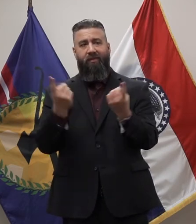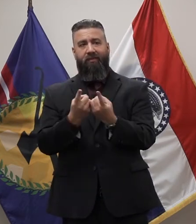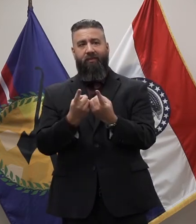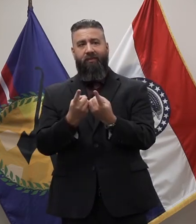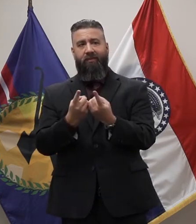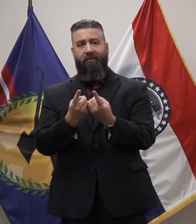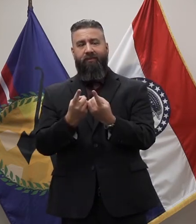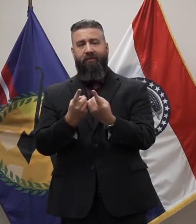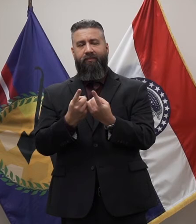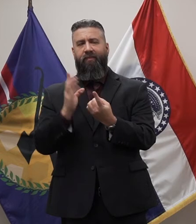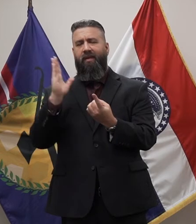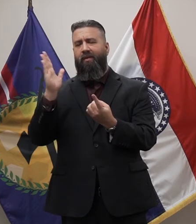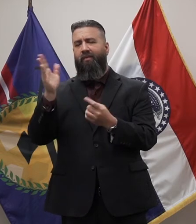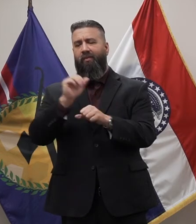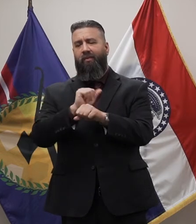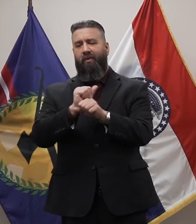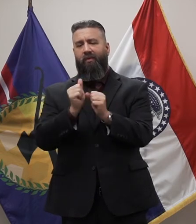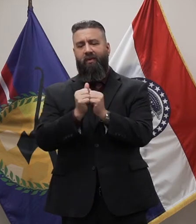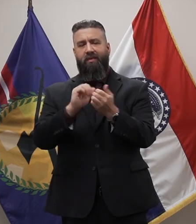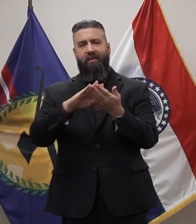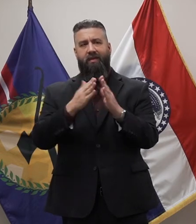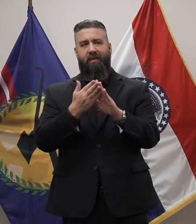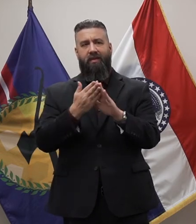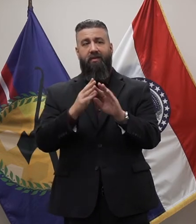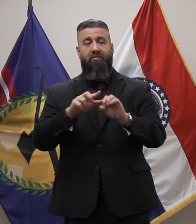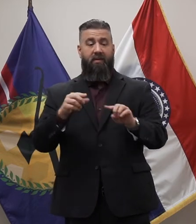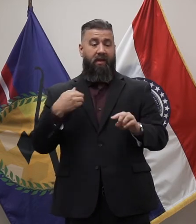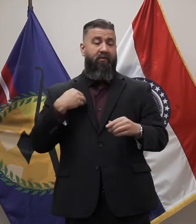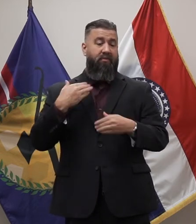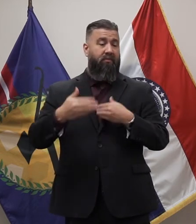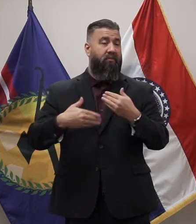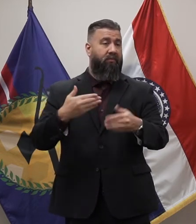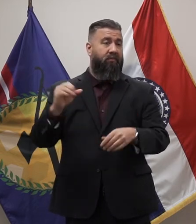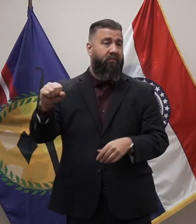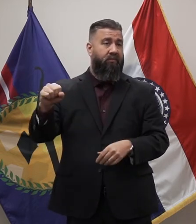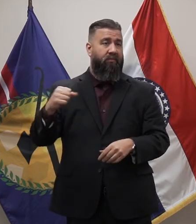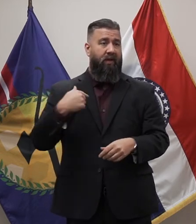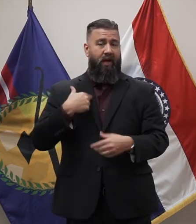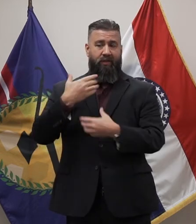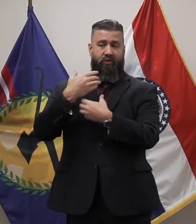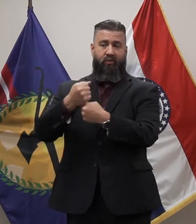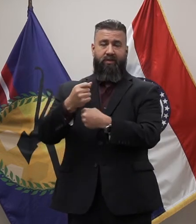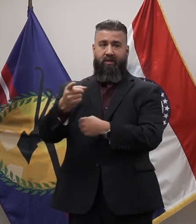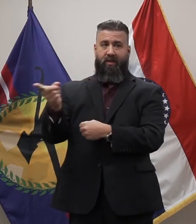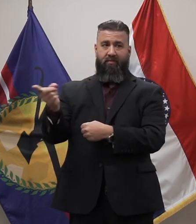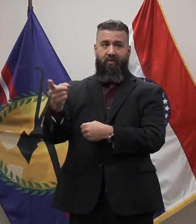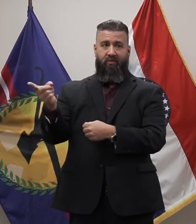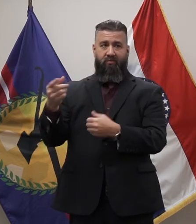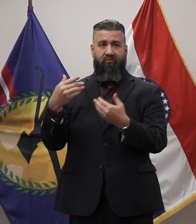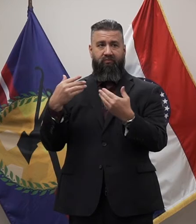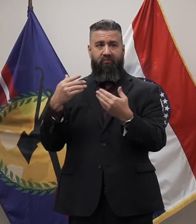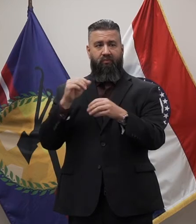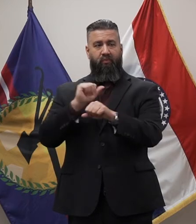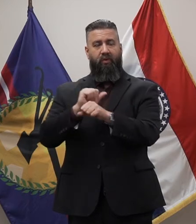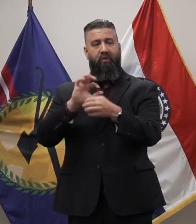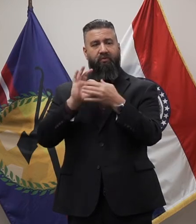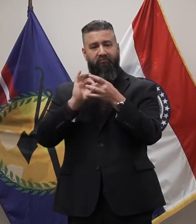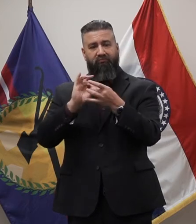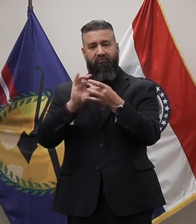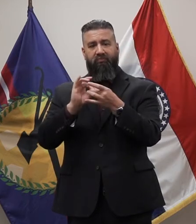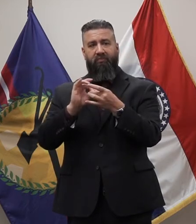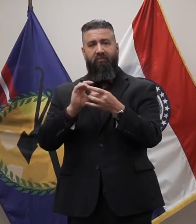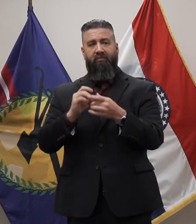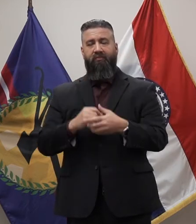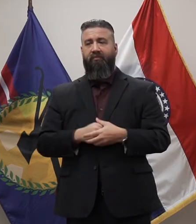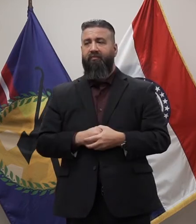city counterparts. But there's a process that they use, and I'll trust them to work together to address the